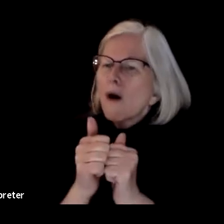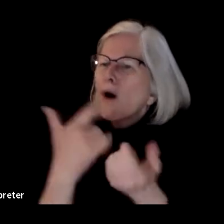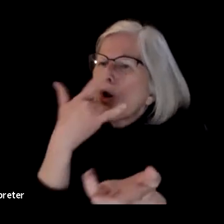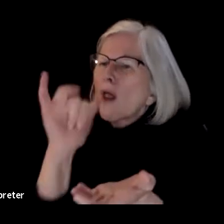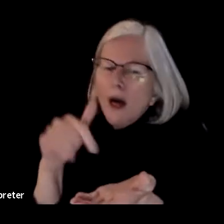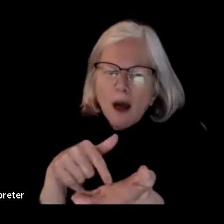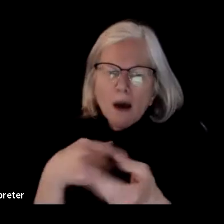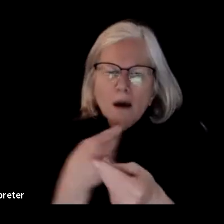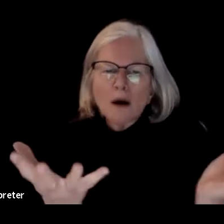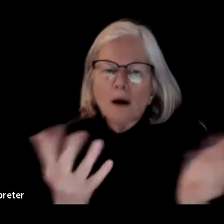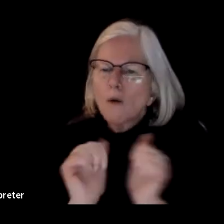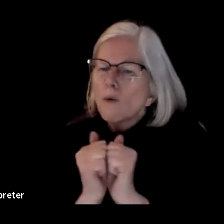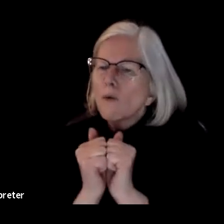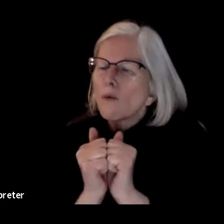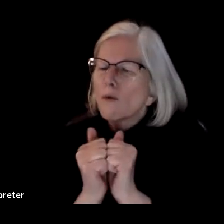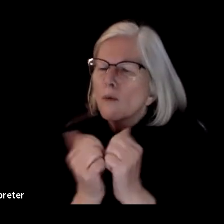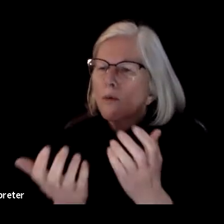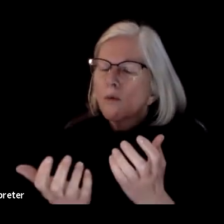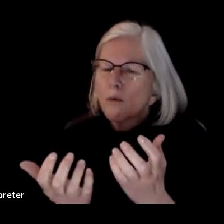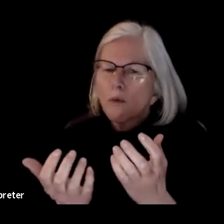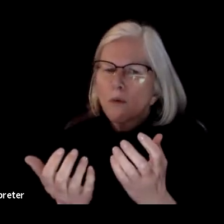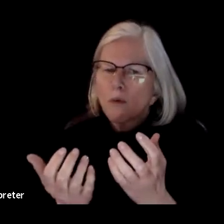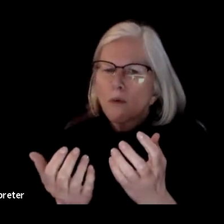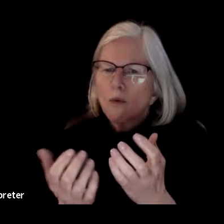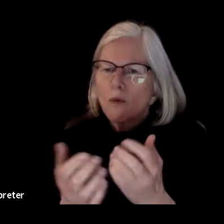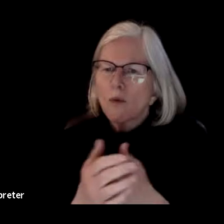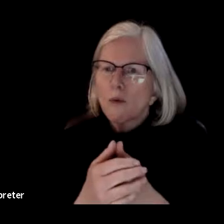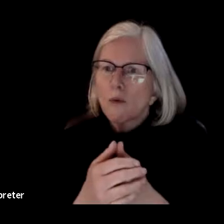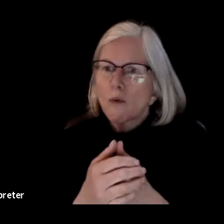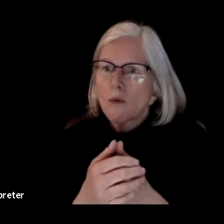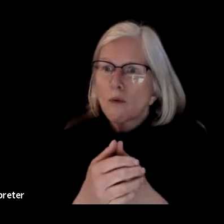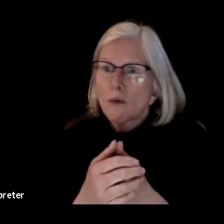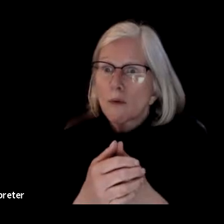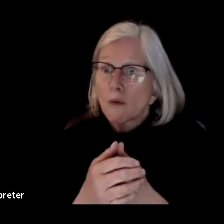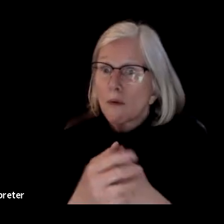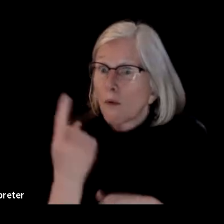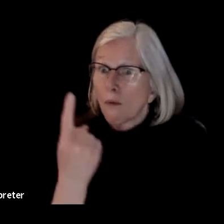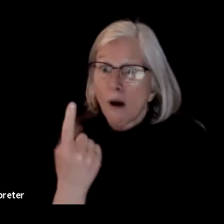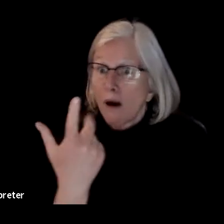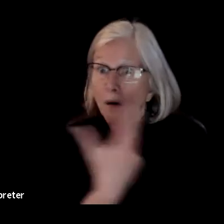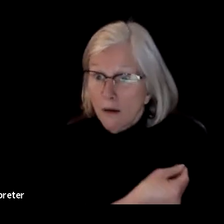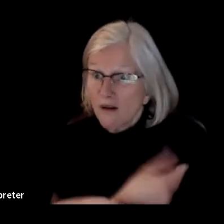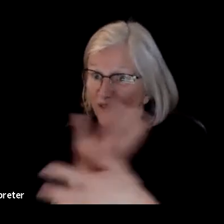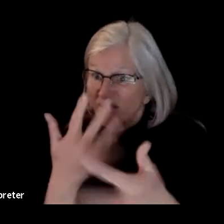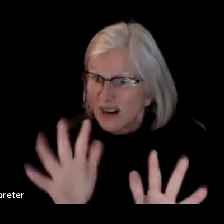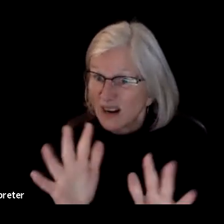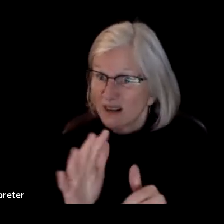situation and it not having some of the stricter storage requirements that the Pfizer vaccine has?